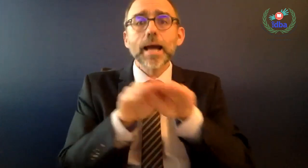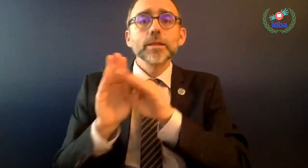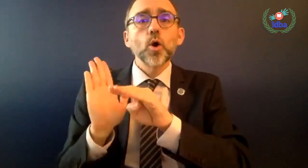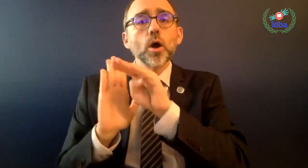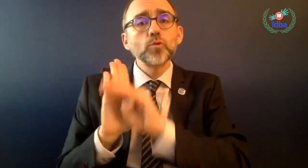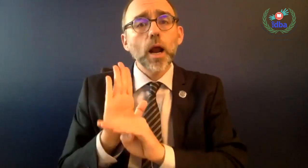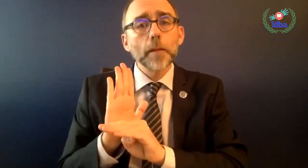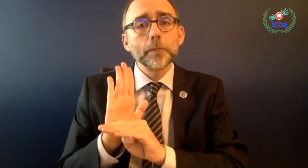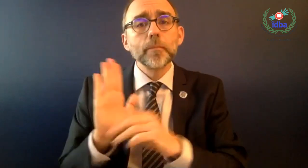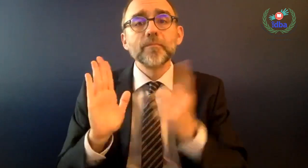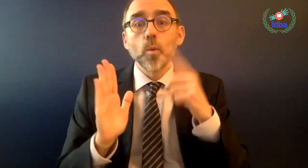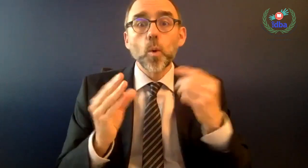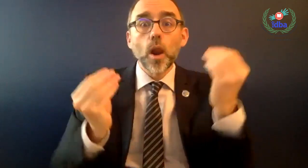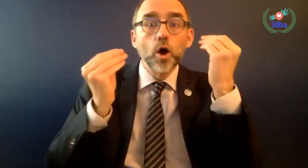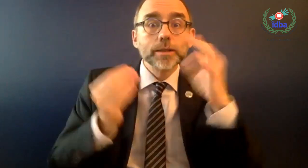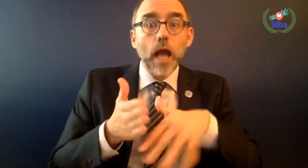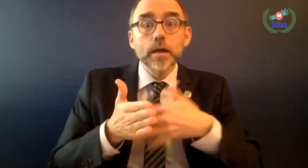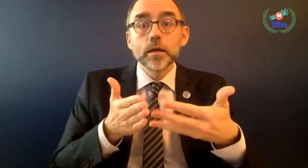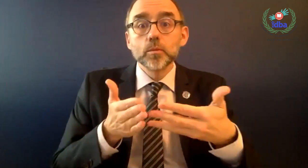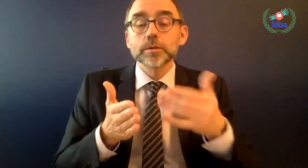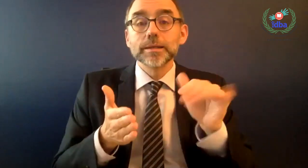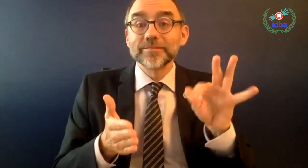And also I support the standard curriculum to be used in India.